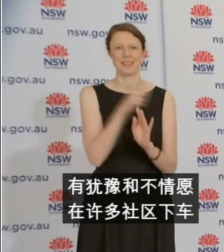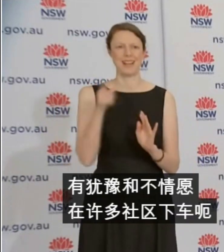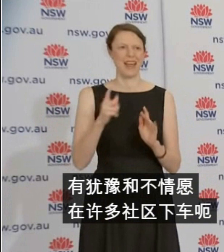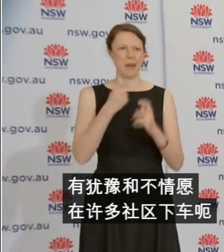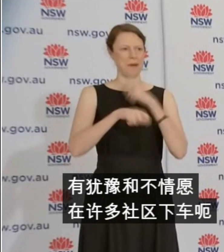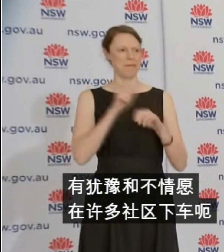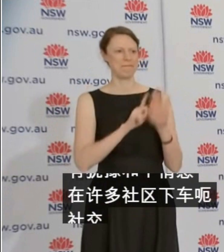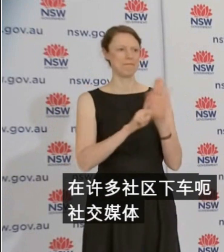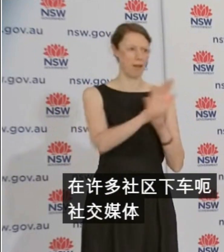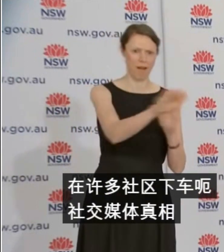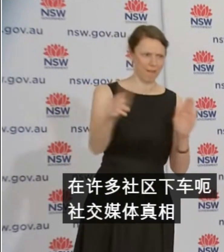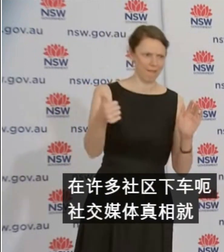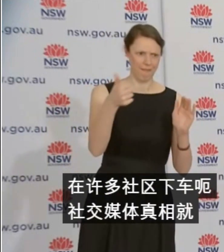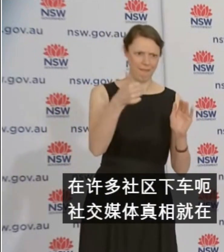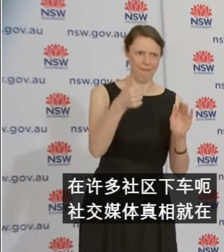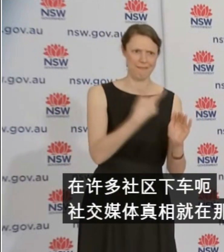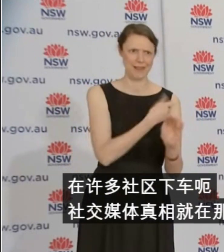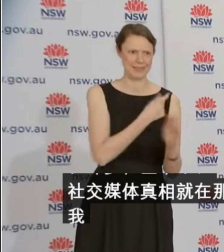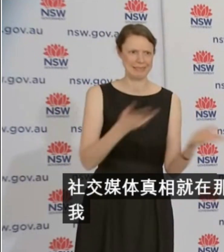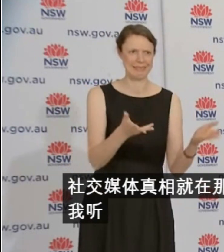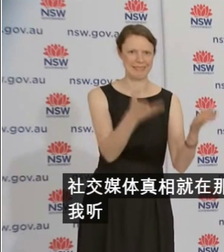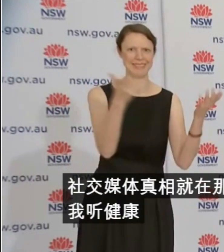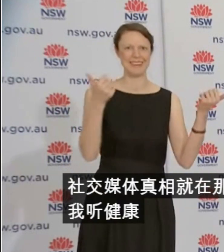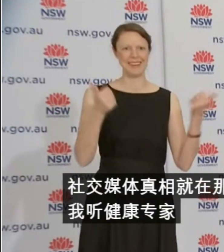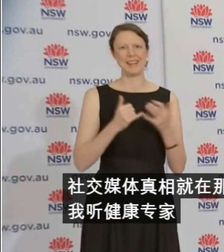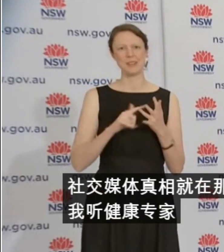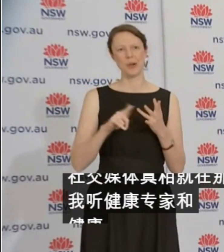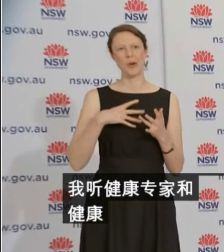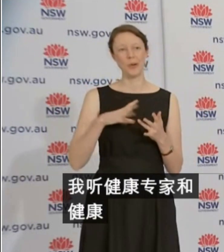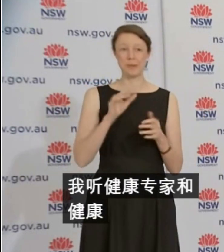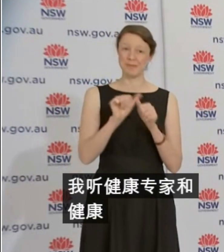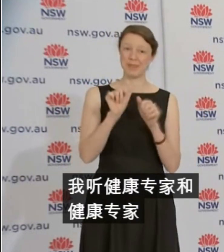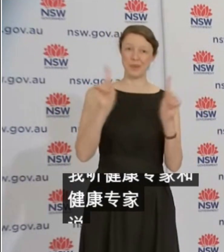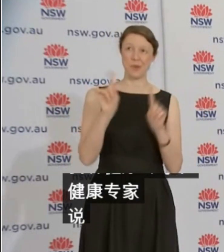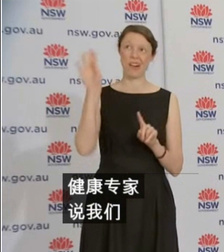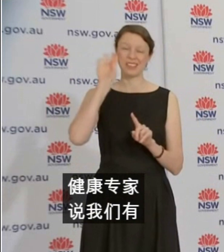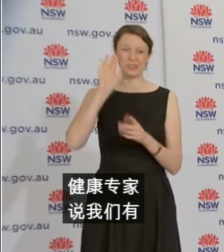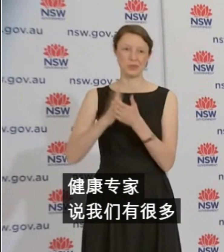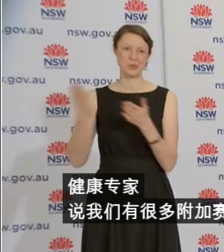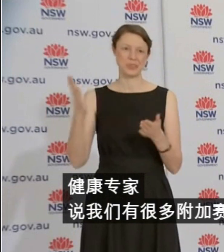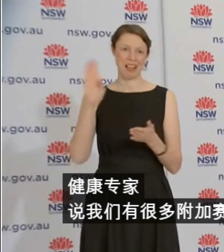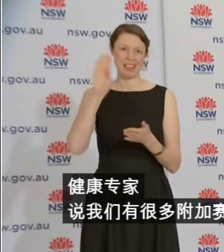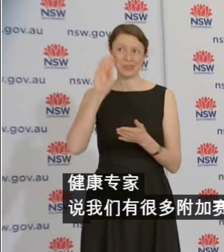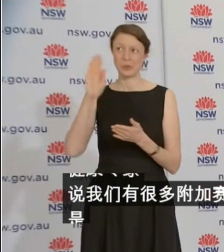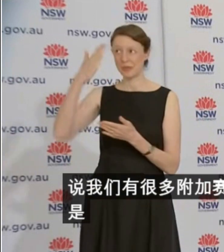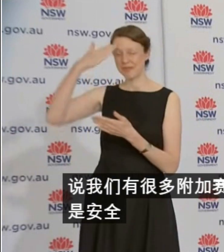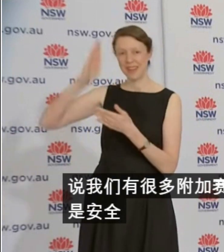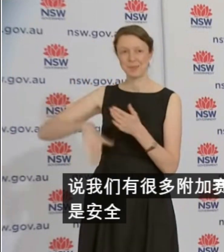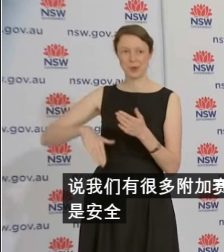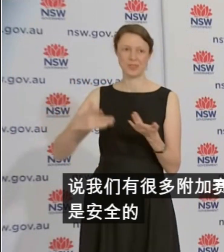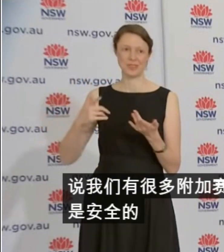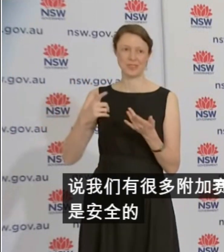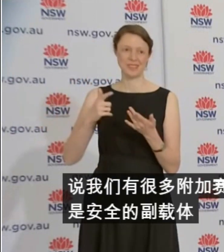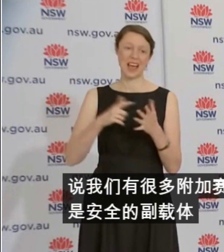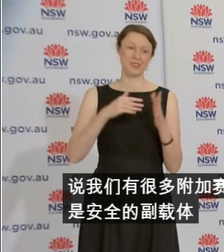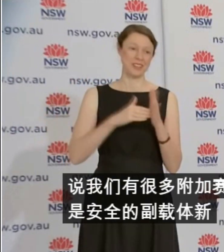off social media. The truth isn't there. I listen to the health experts, and the health experts are saying that AstraZeneca, that we have an abundant supply of, is